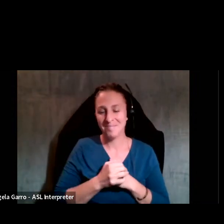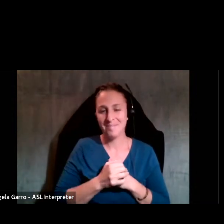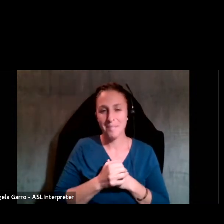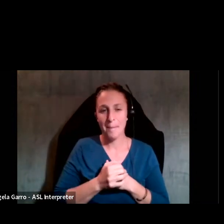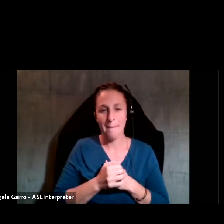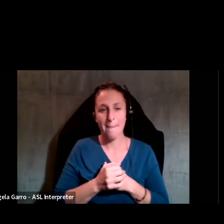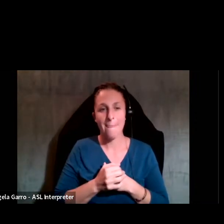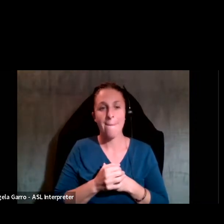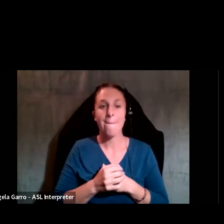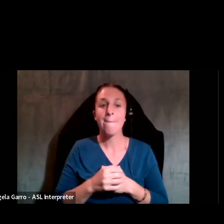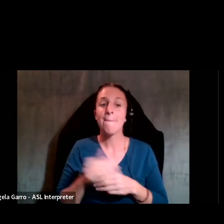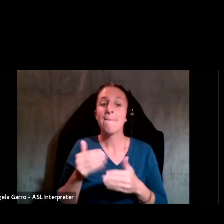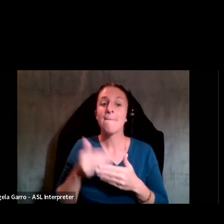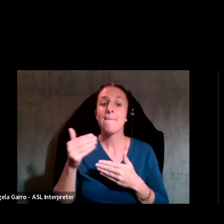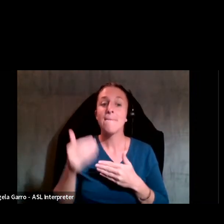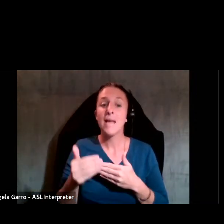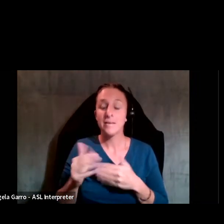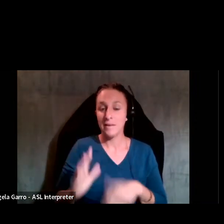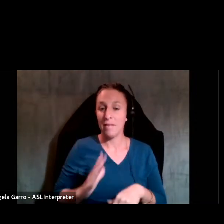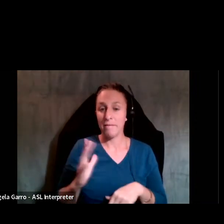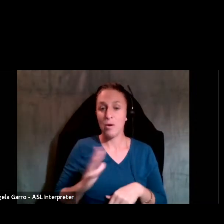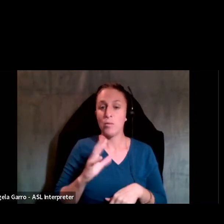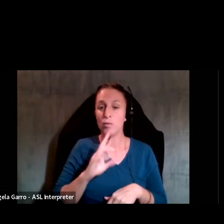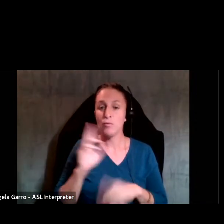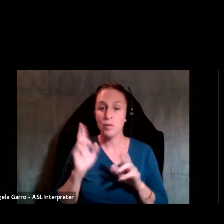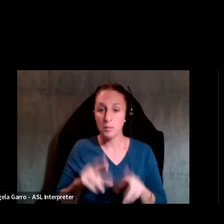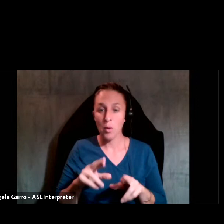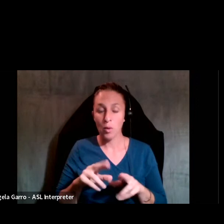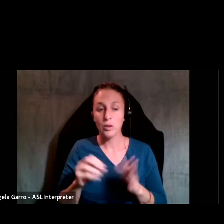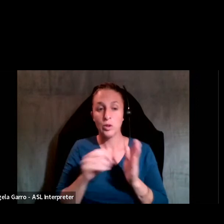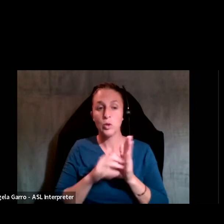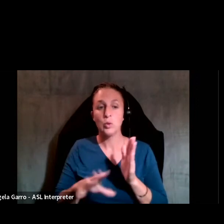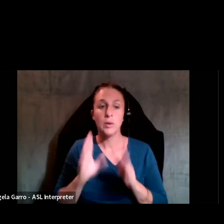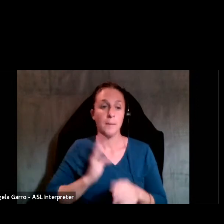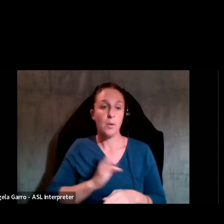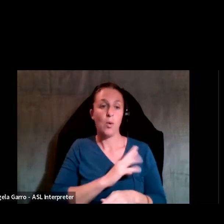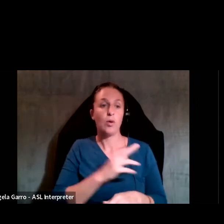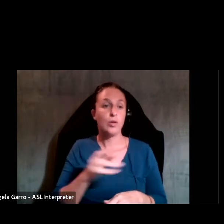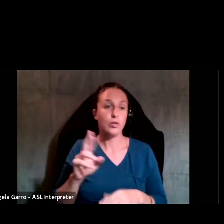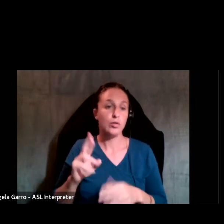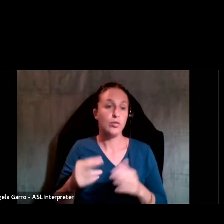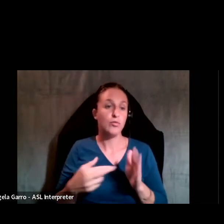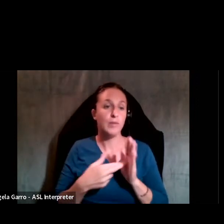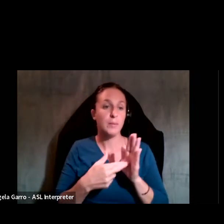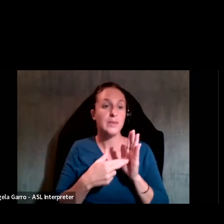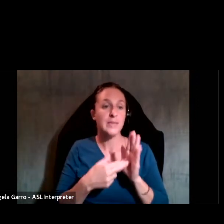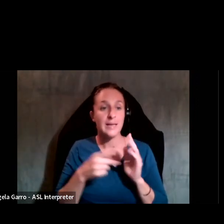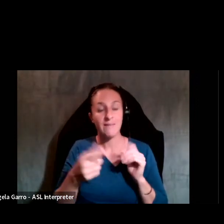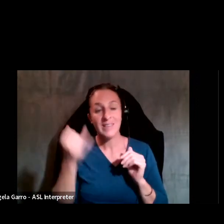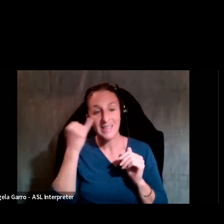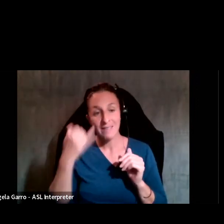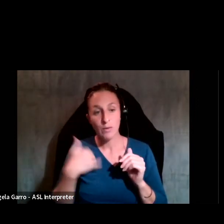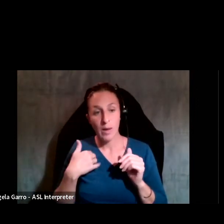Next, we have the formal reports of the student board representatives, if you have formal reports.